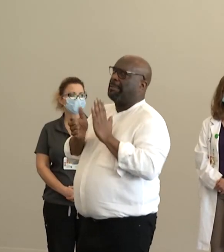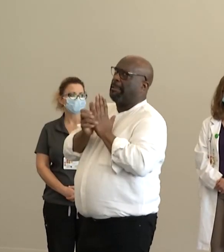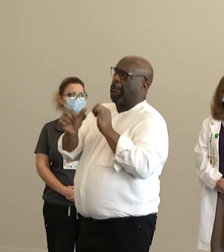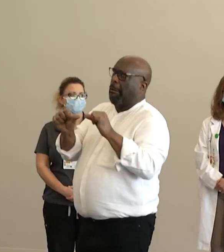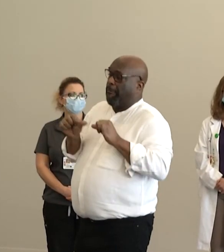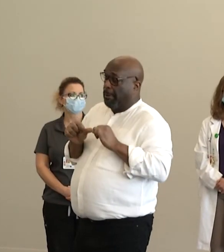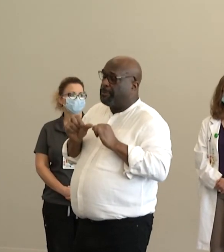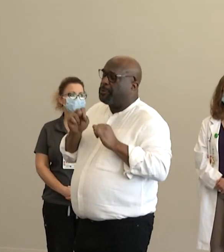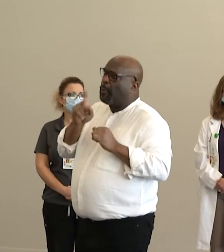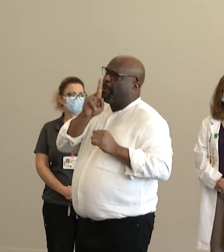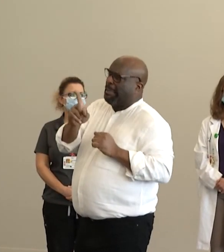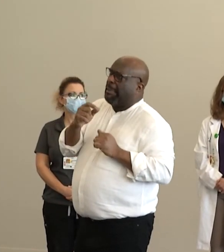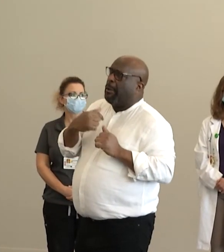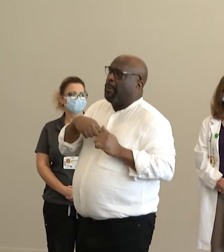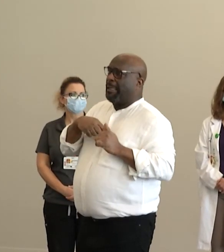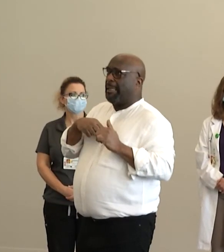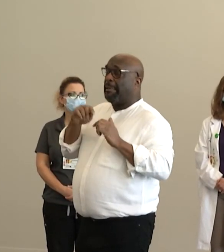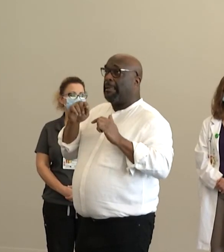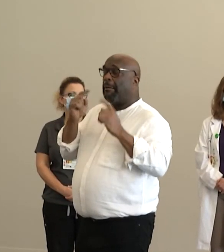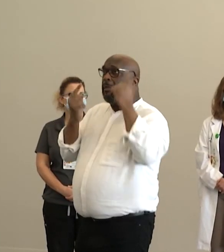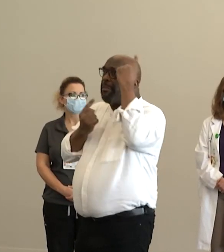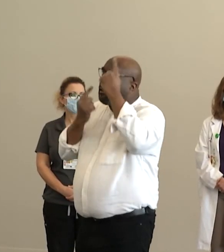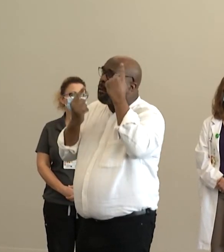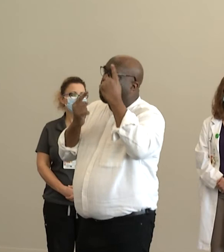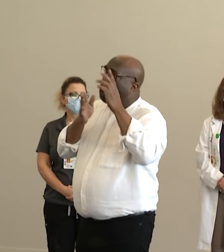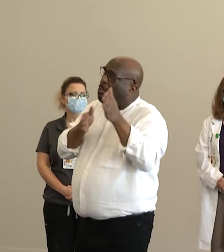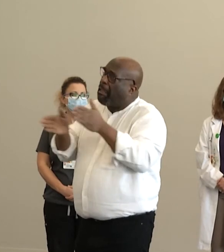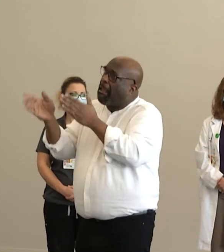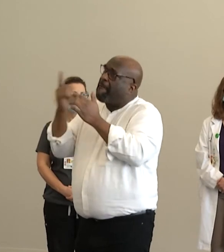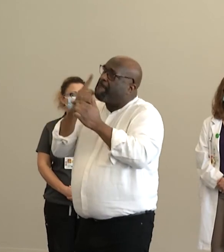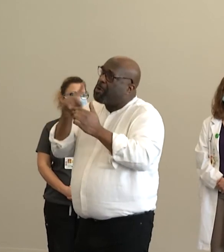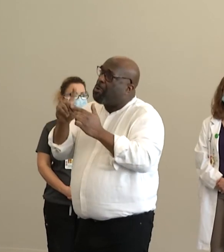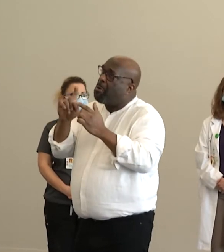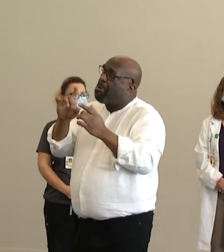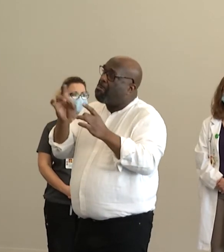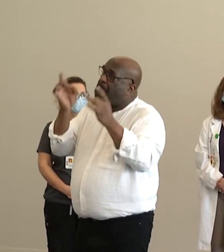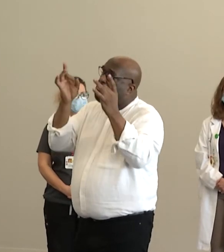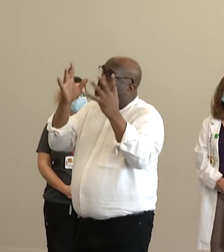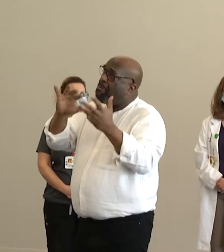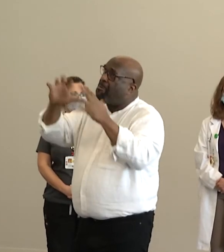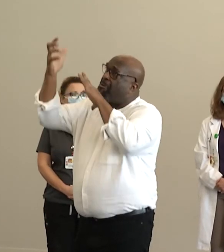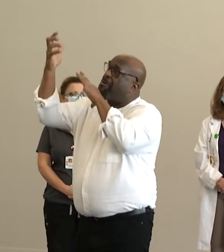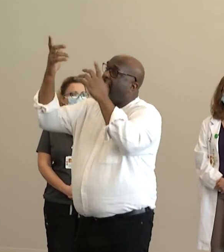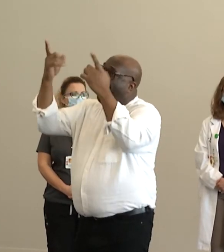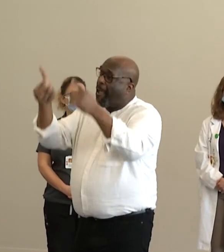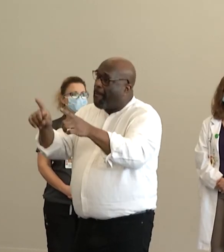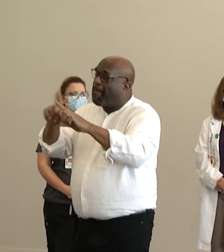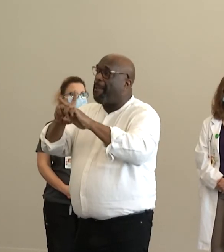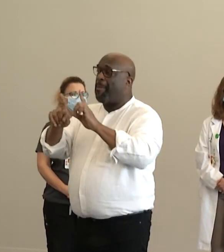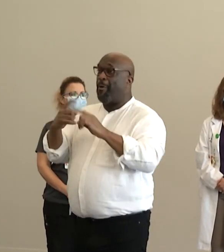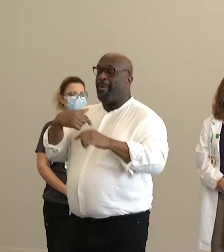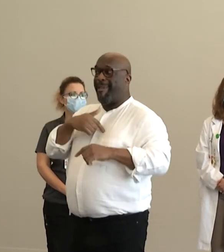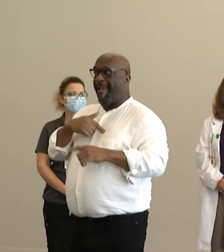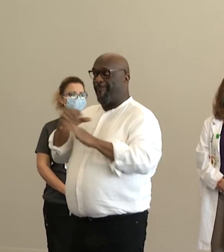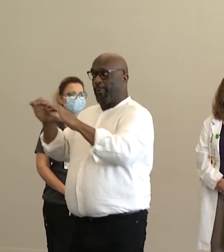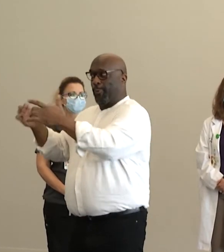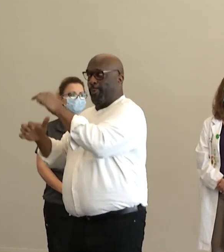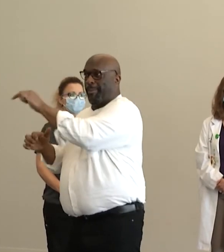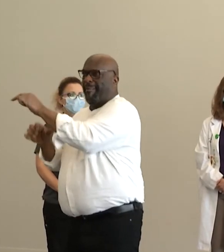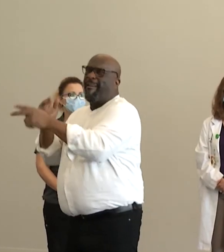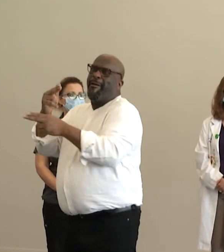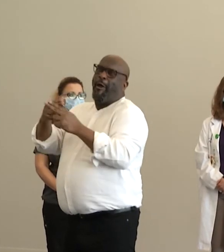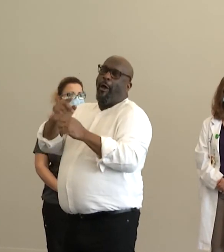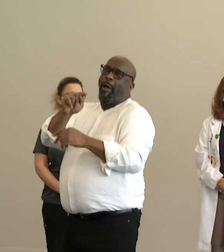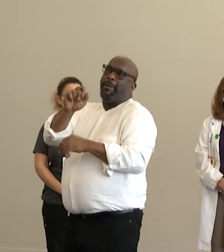again are very disaster minded, disaster preparedness minded. So there's a task force that